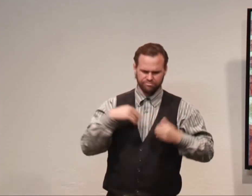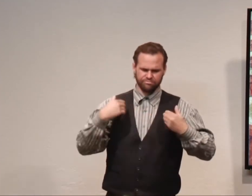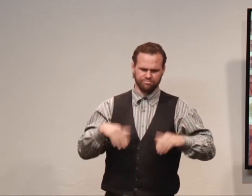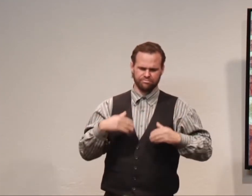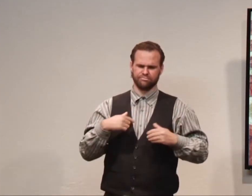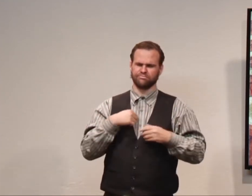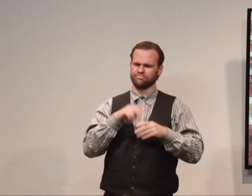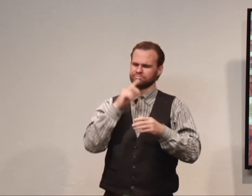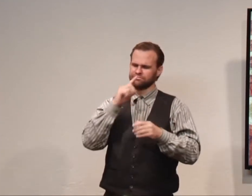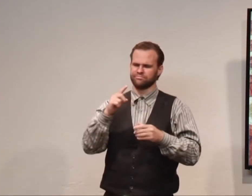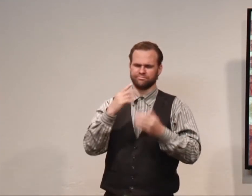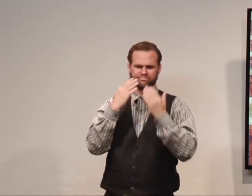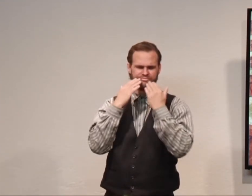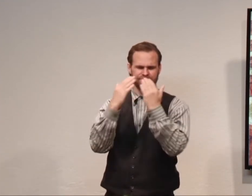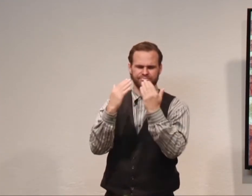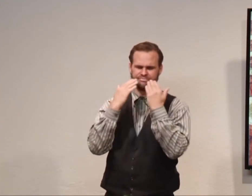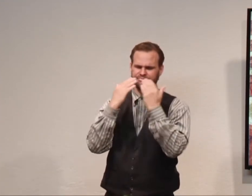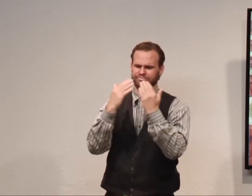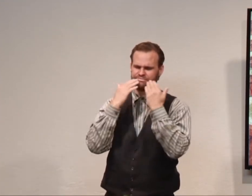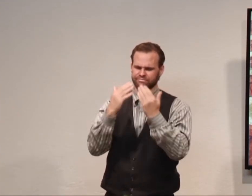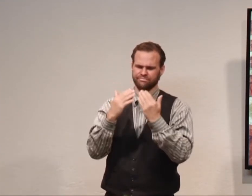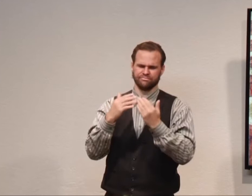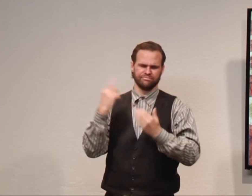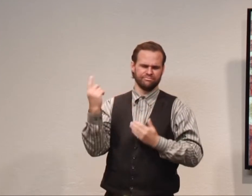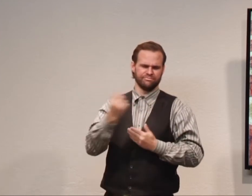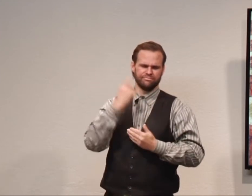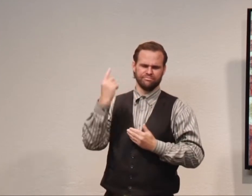his life for us.